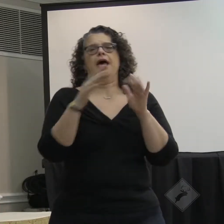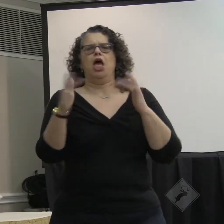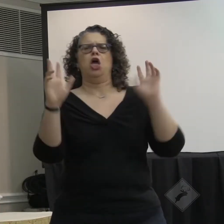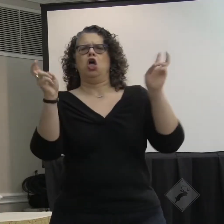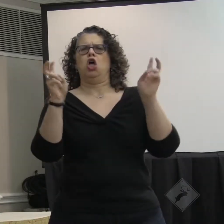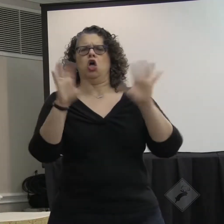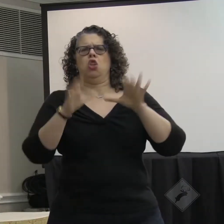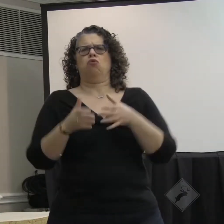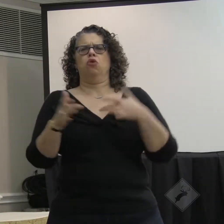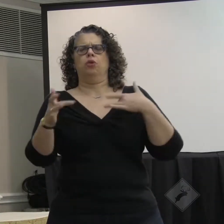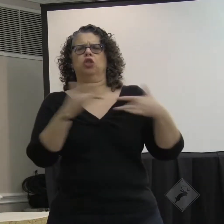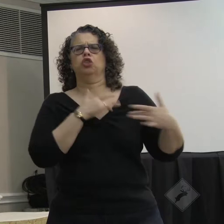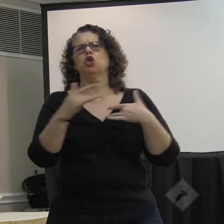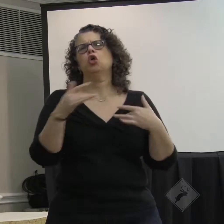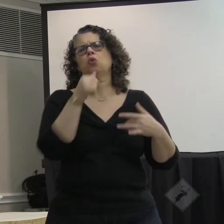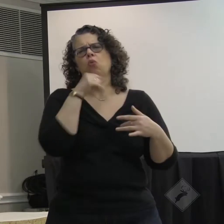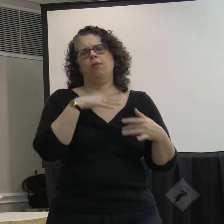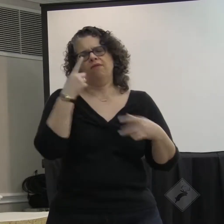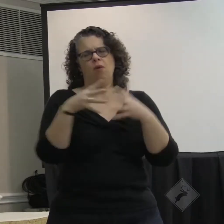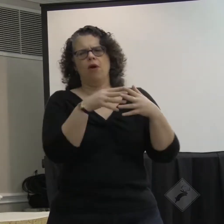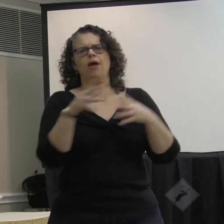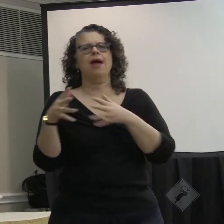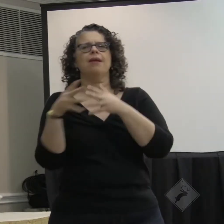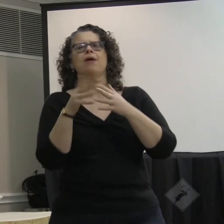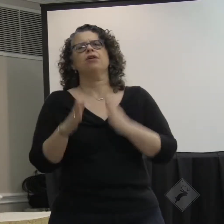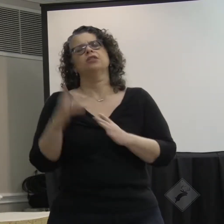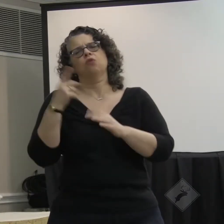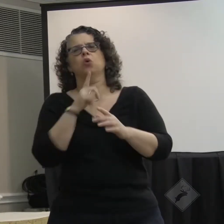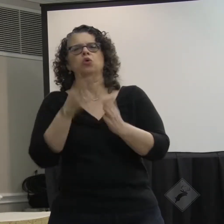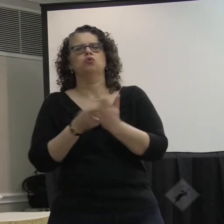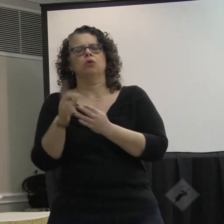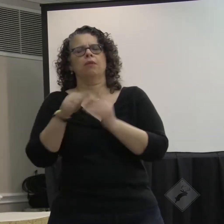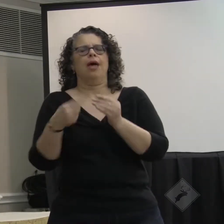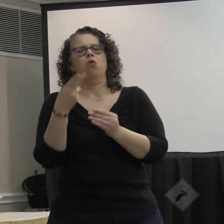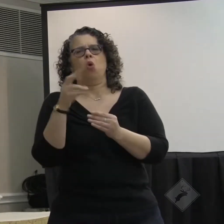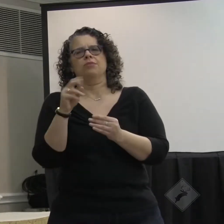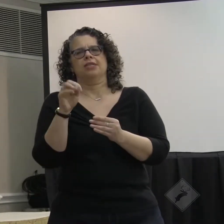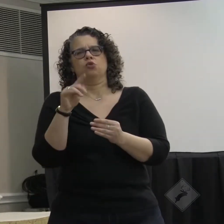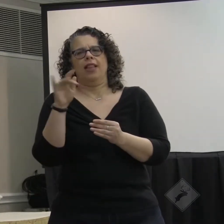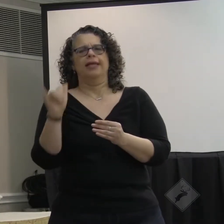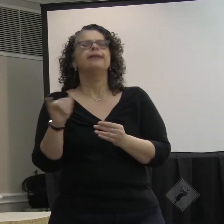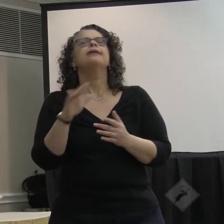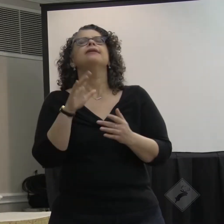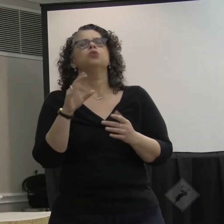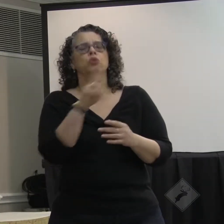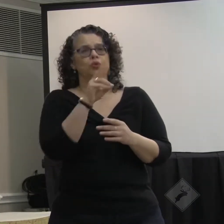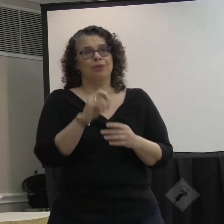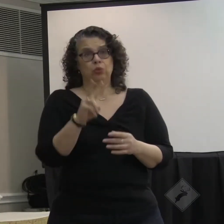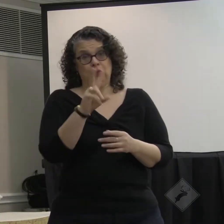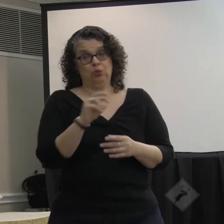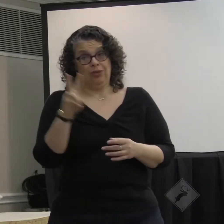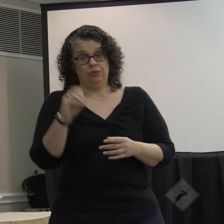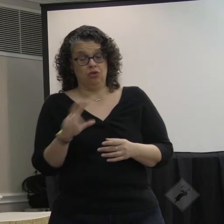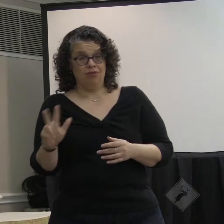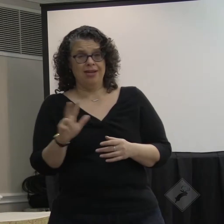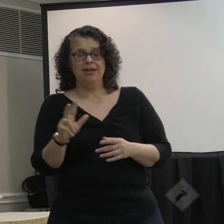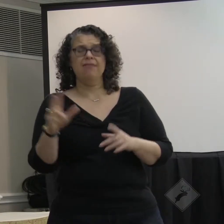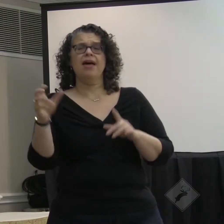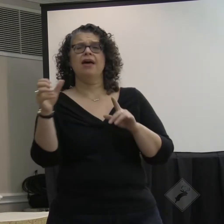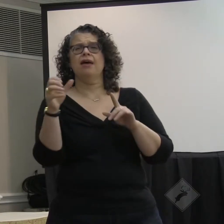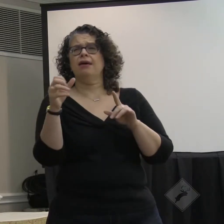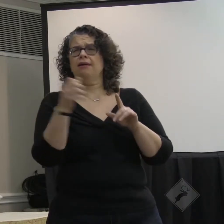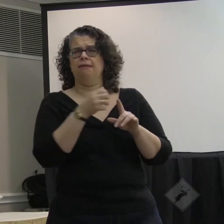the Americans for Truth about homosexuality. And in 2002, 2003, they attacked a series of